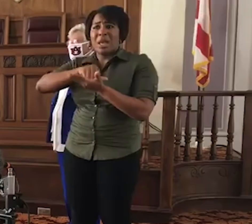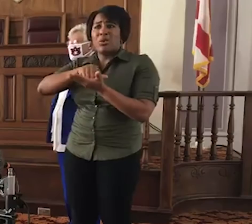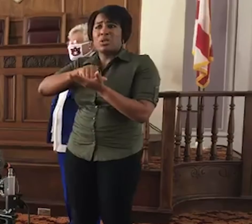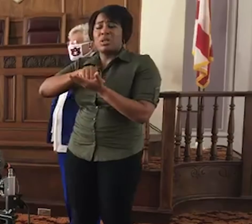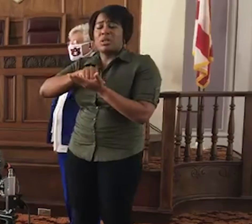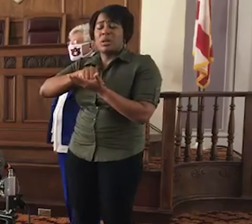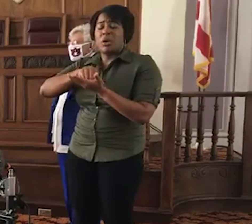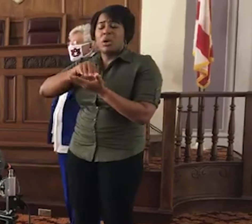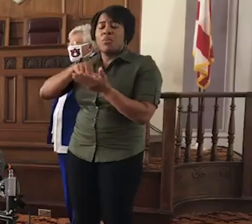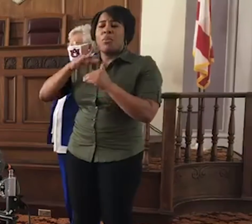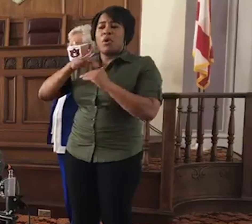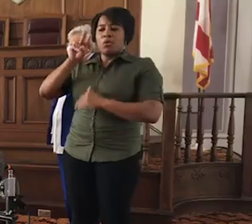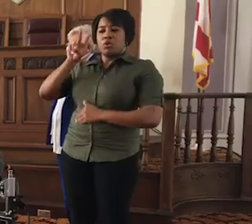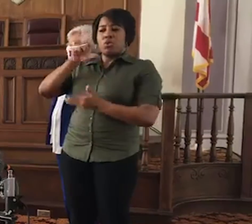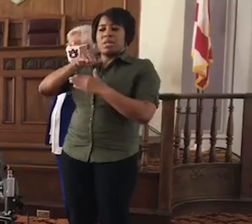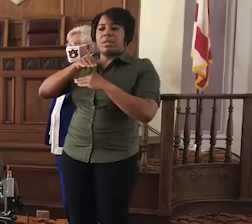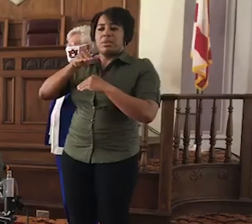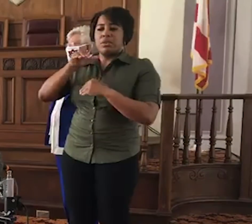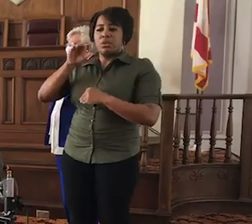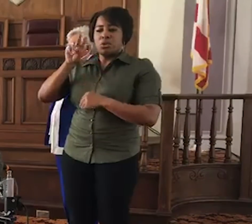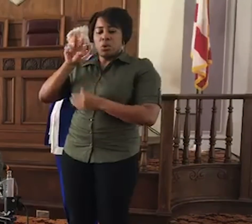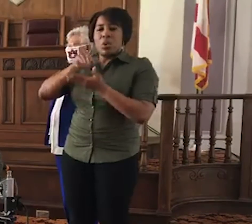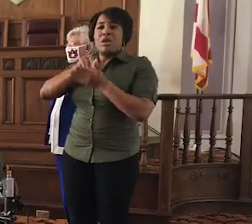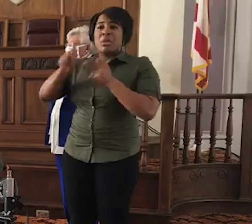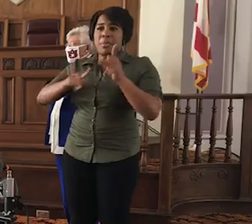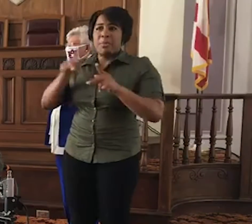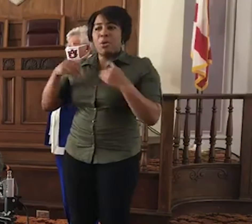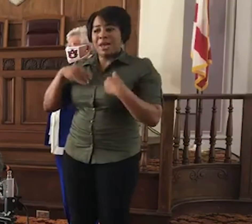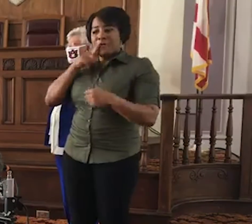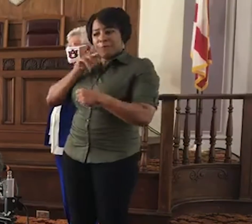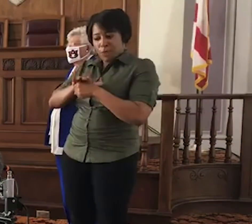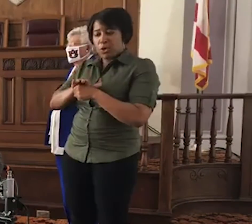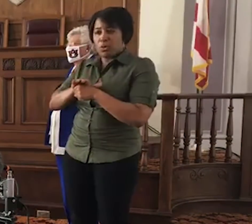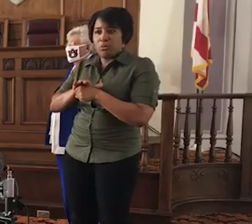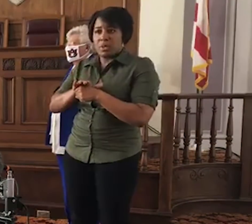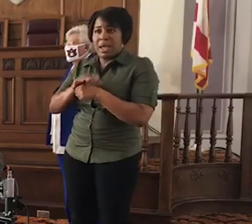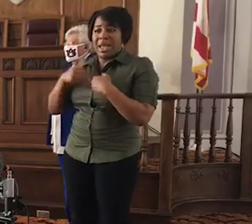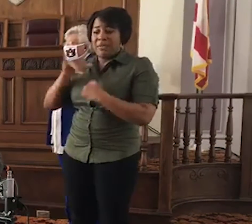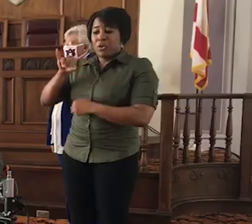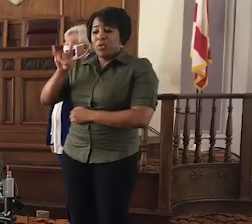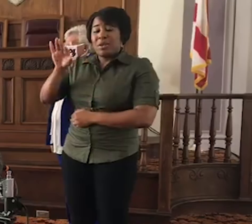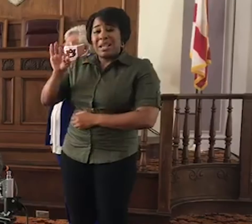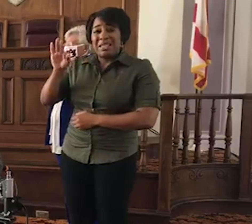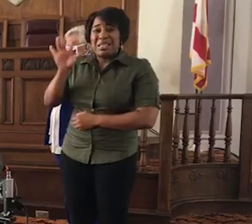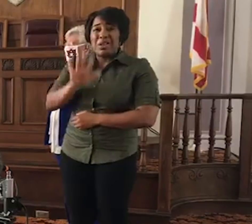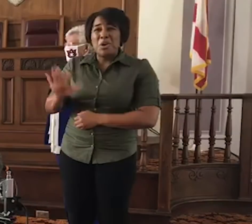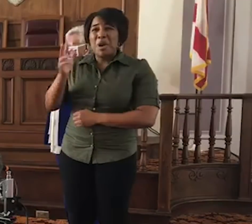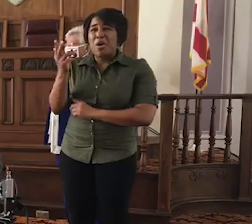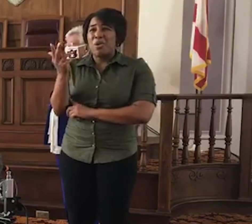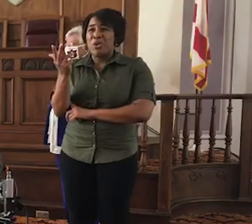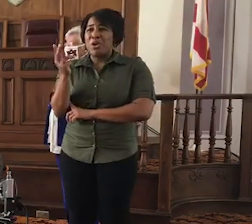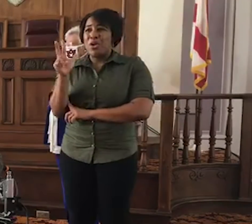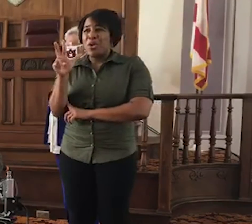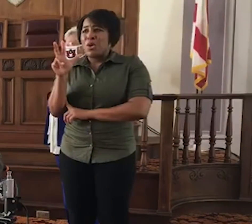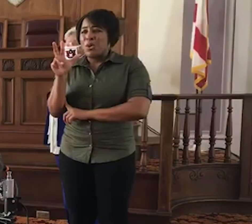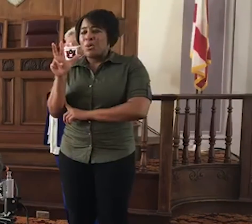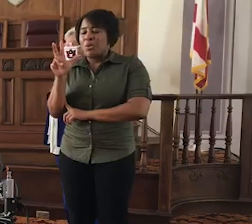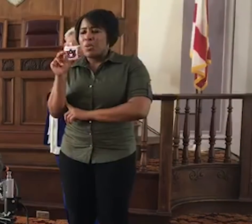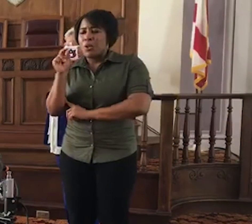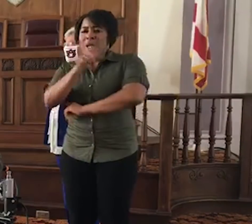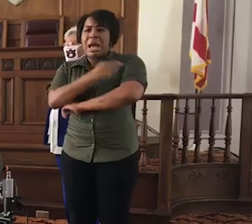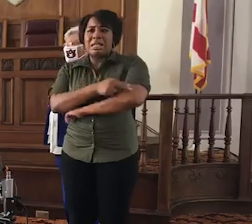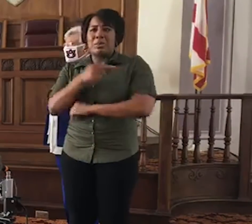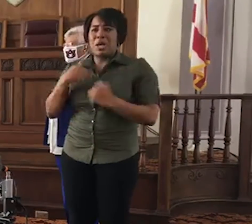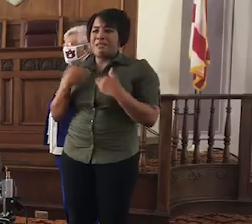or suspected of this infection who are occupying hospital beds. There are about 30 hospitals in the state now that have either very limited or no